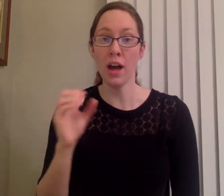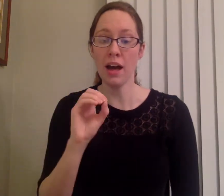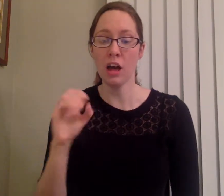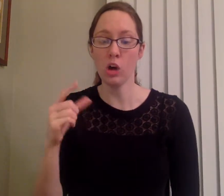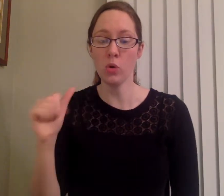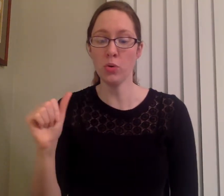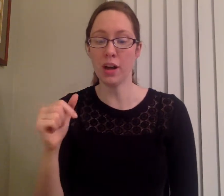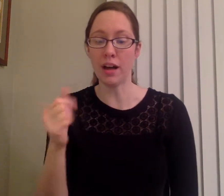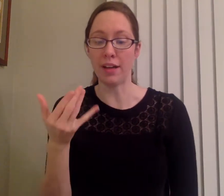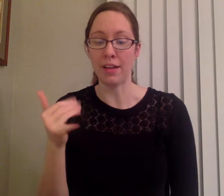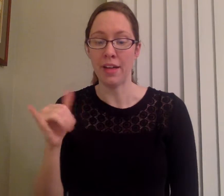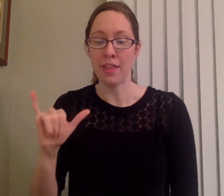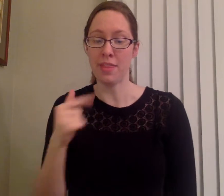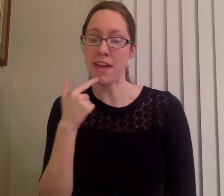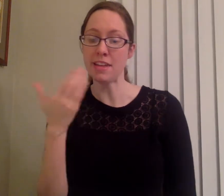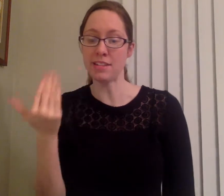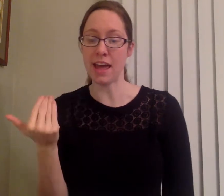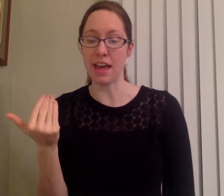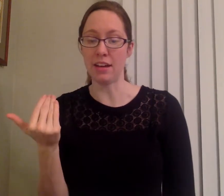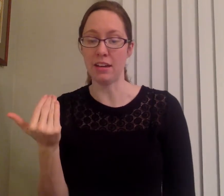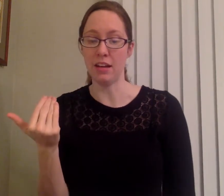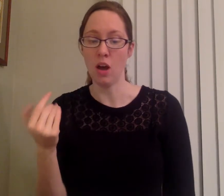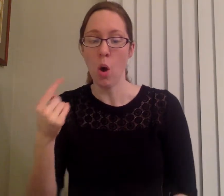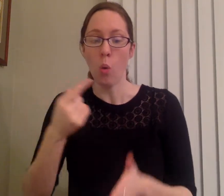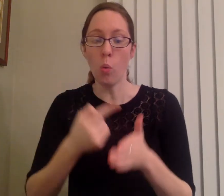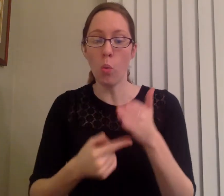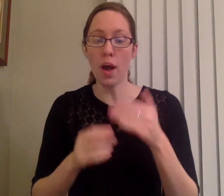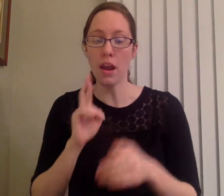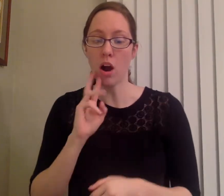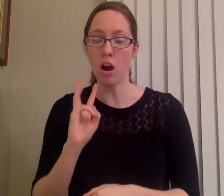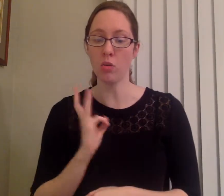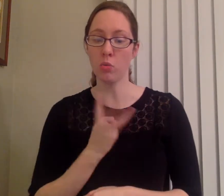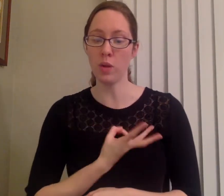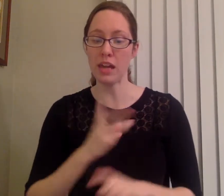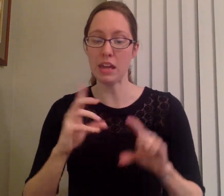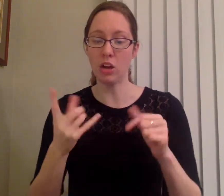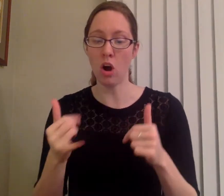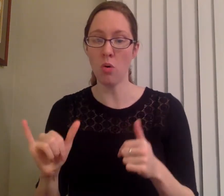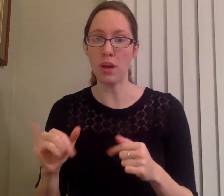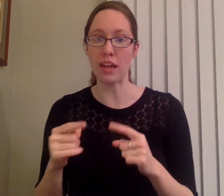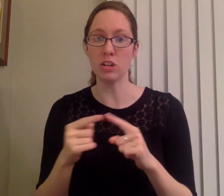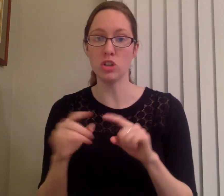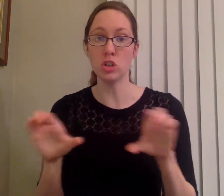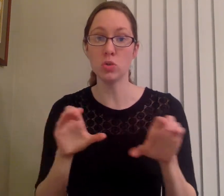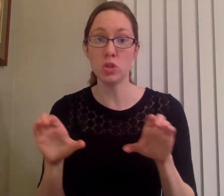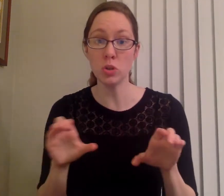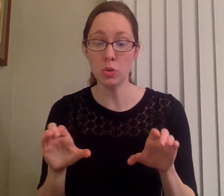Ooga, ooga, they said, what are we going to do?